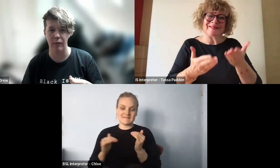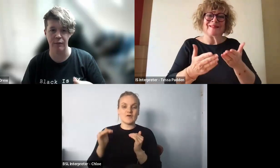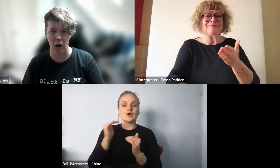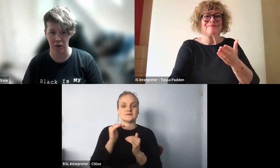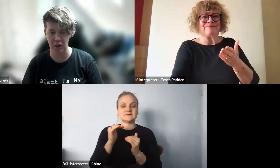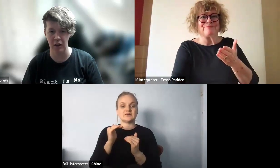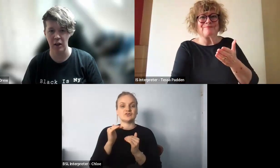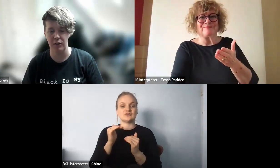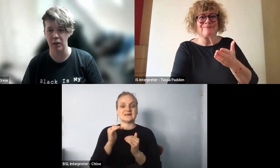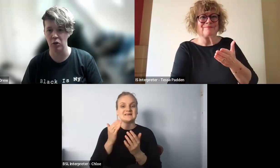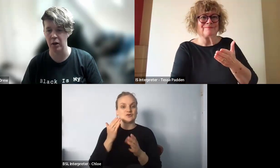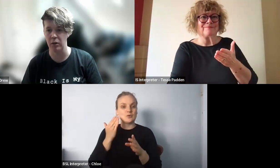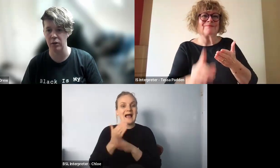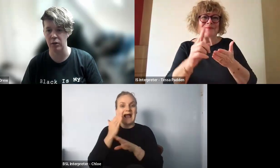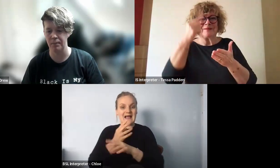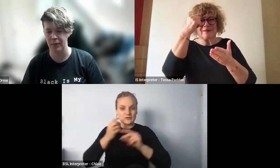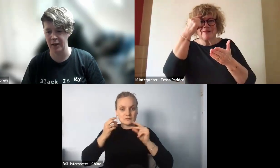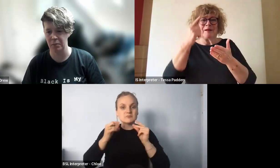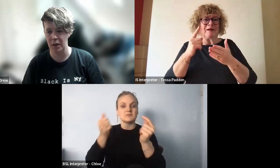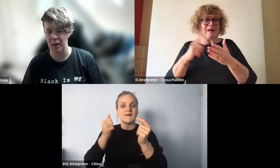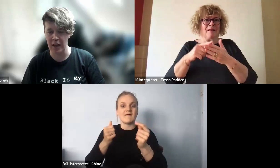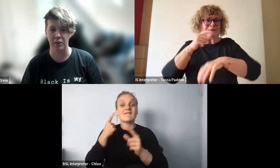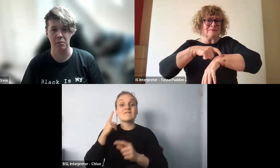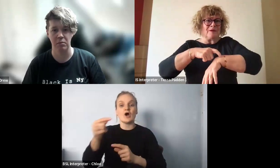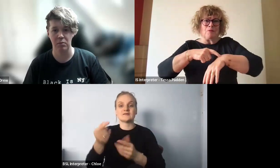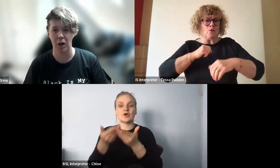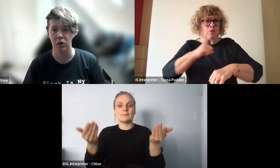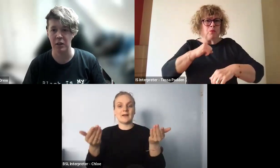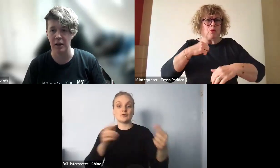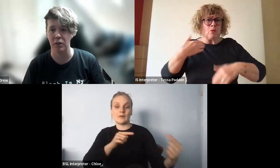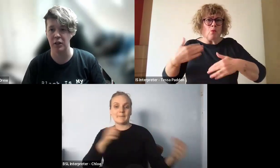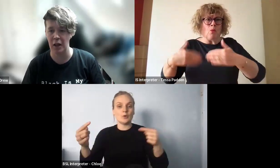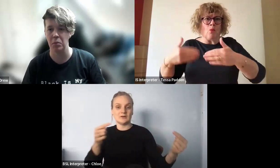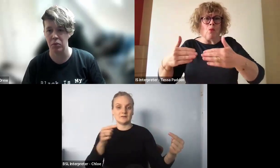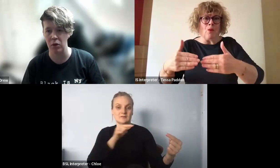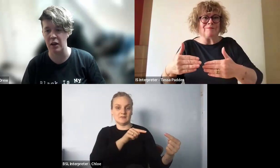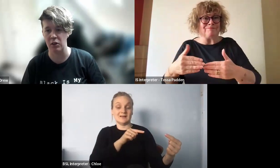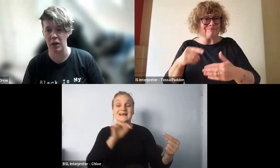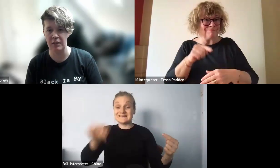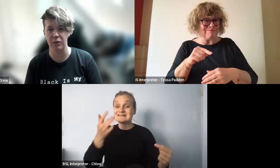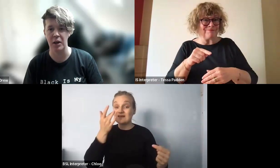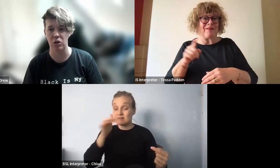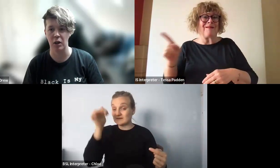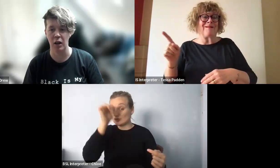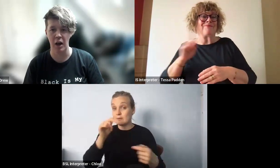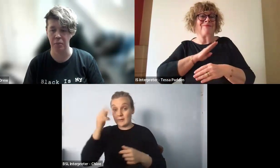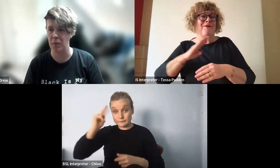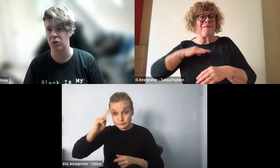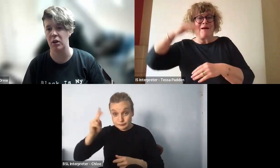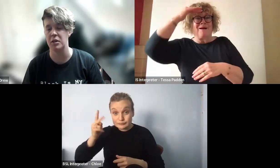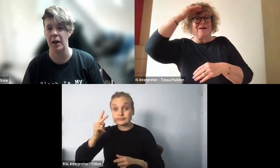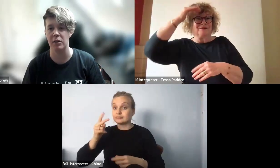able to act faster than your opponents. Now, yes, artificial intelligence can process information